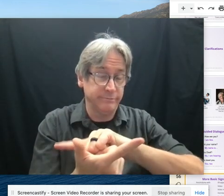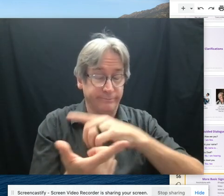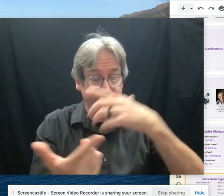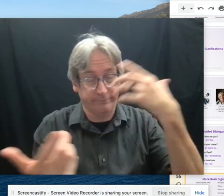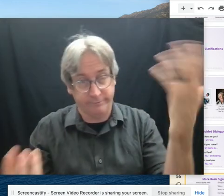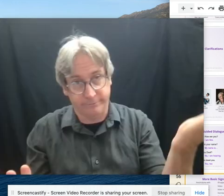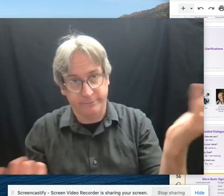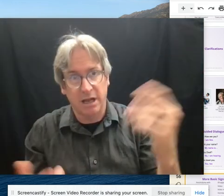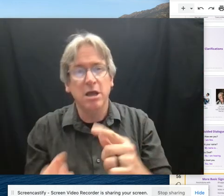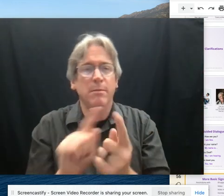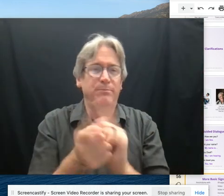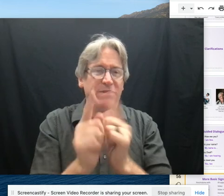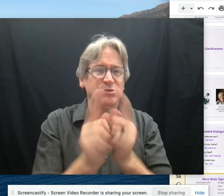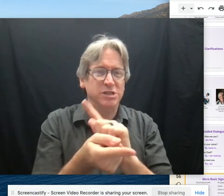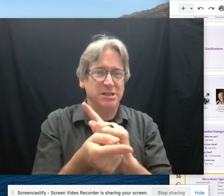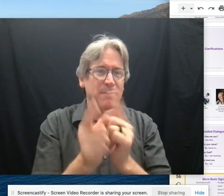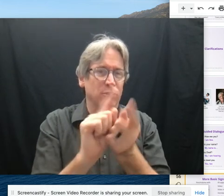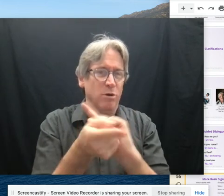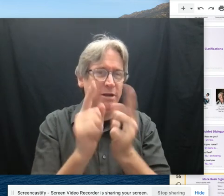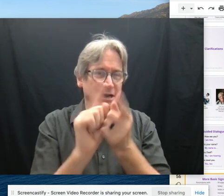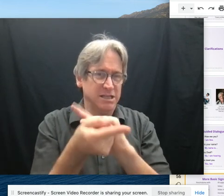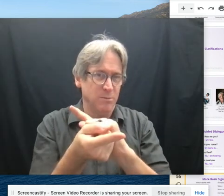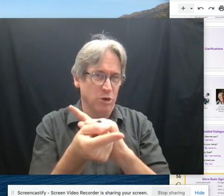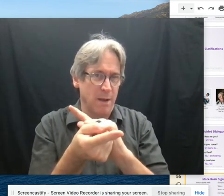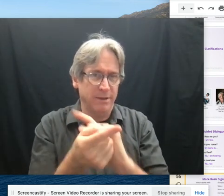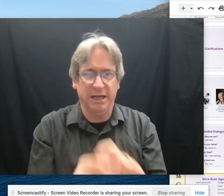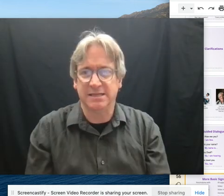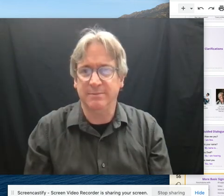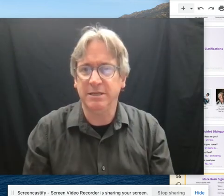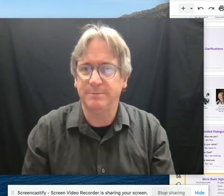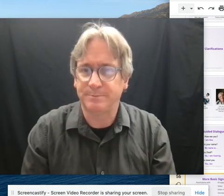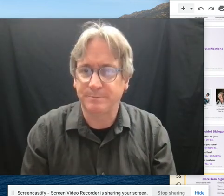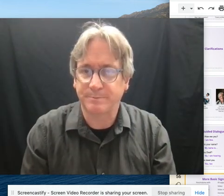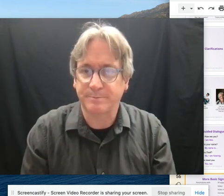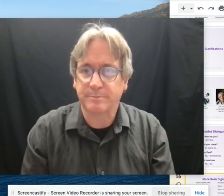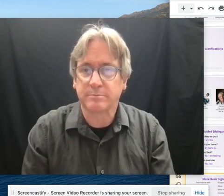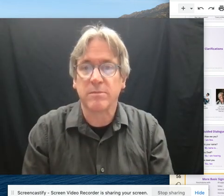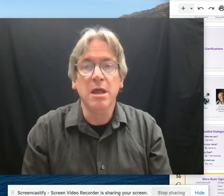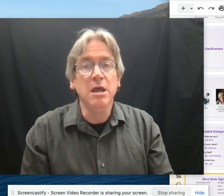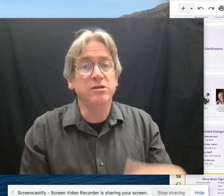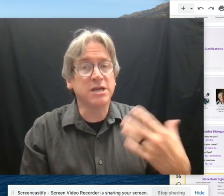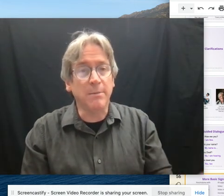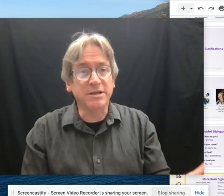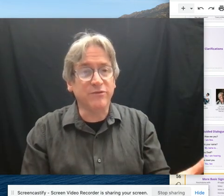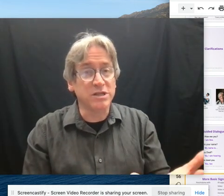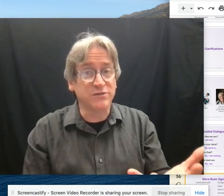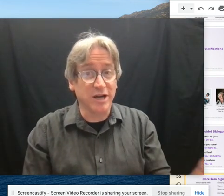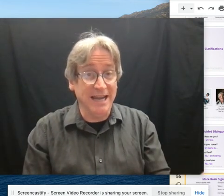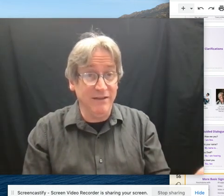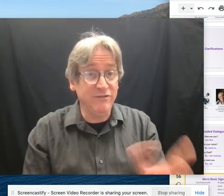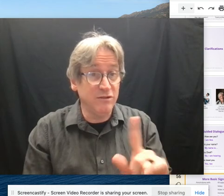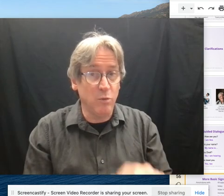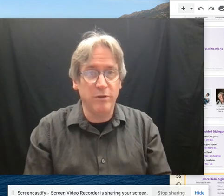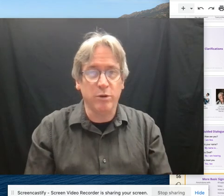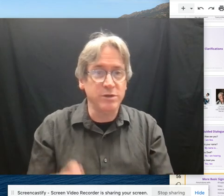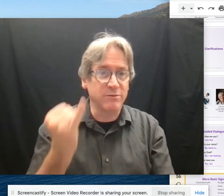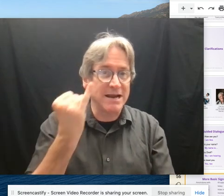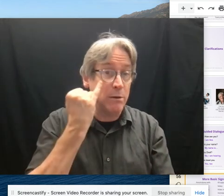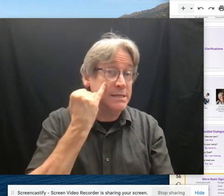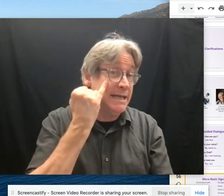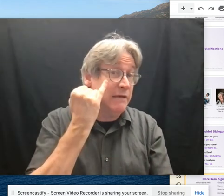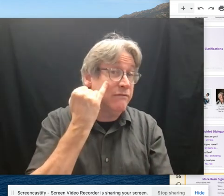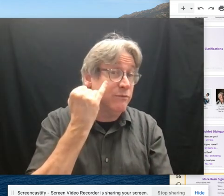translate. This one's the better one, and it's the more commonly accepted. There's a couple different ones for if. The one we're